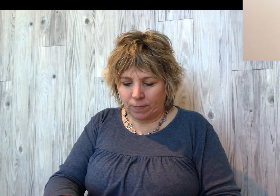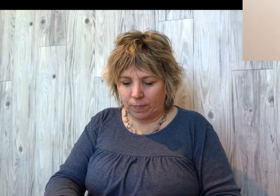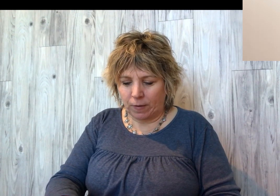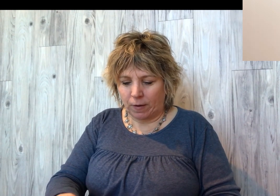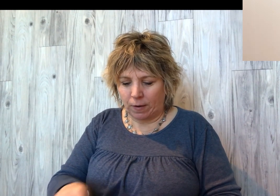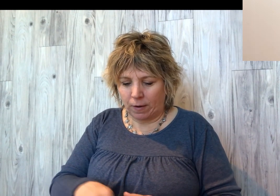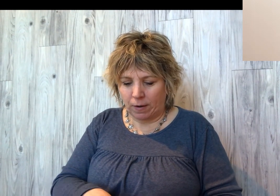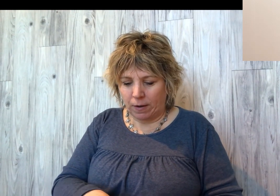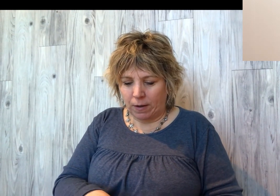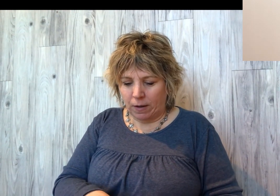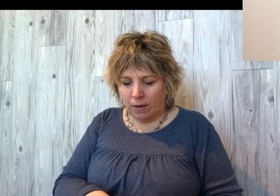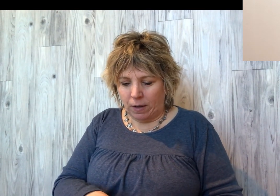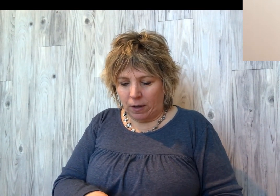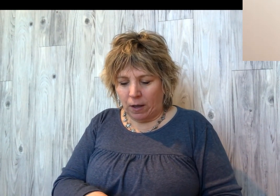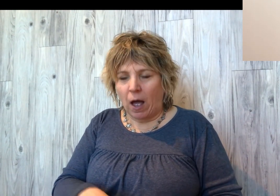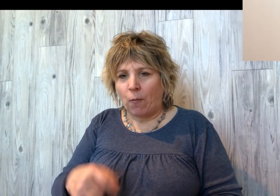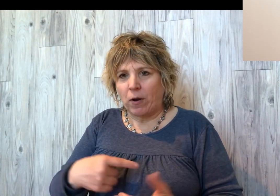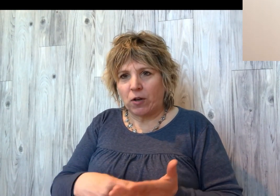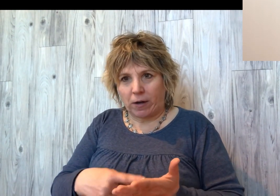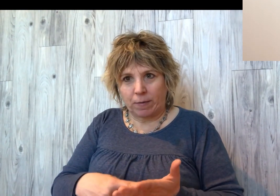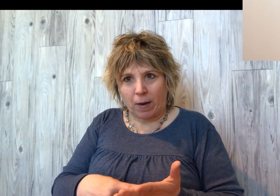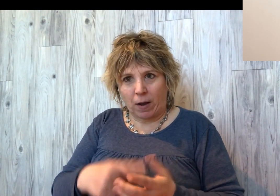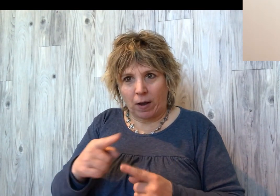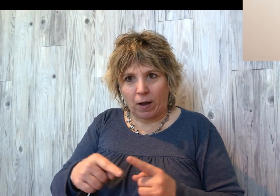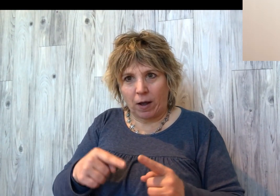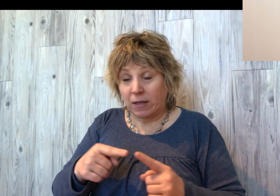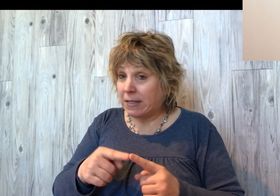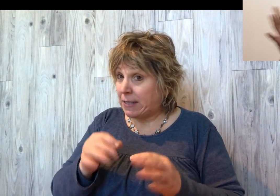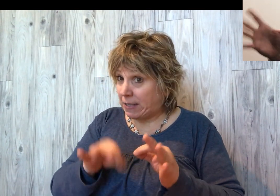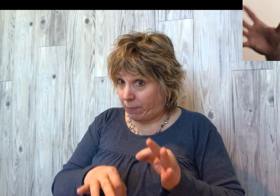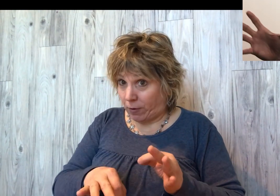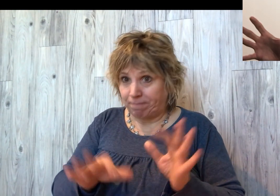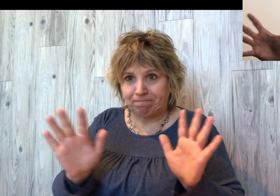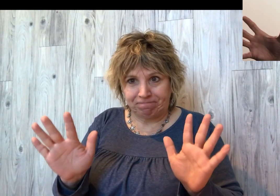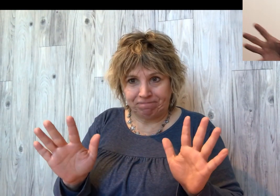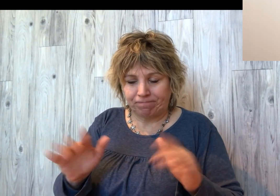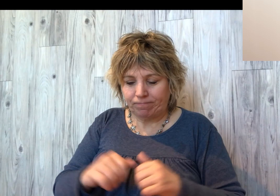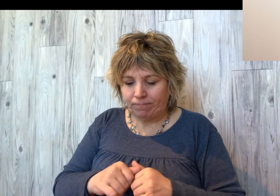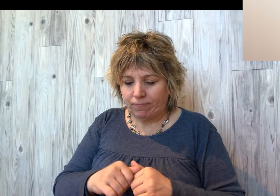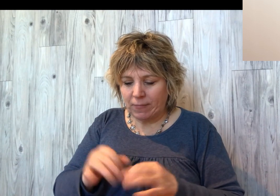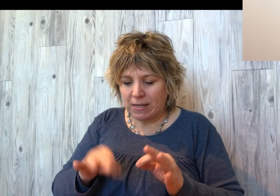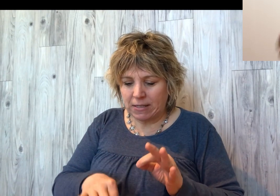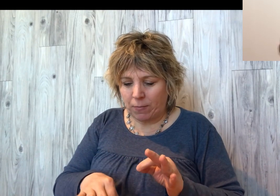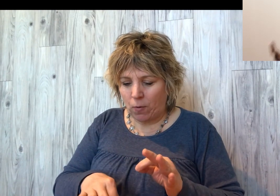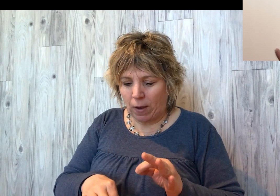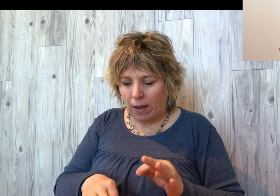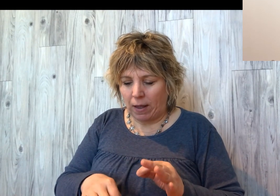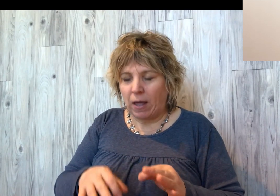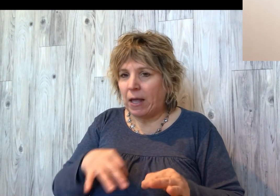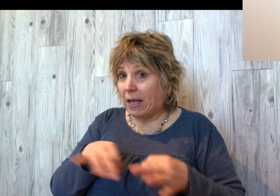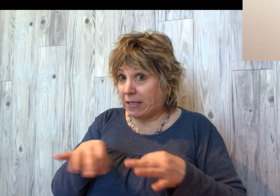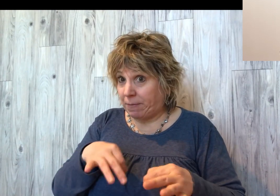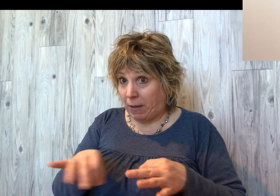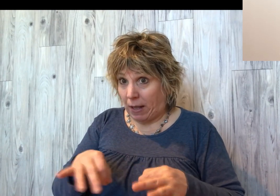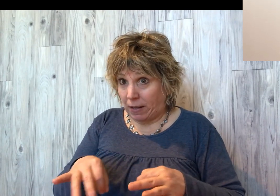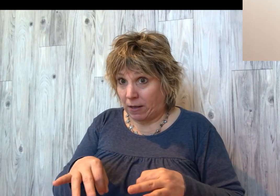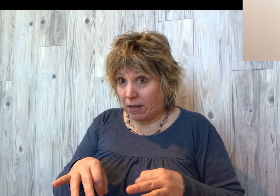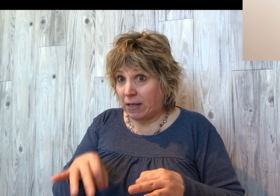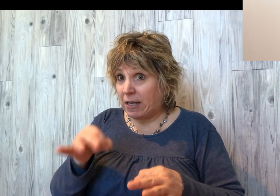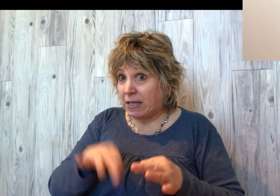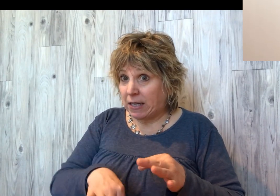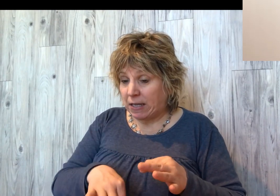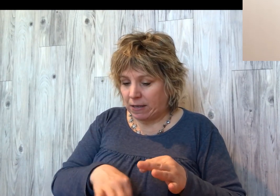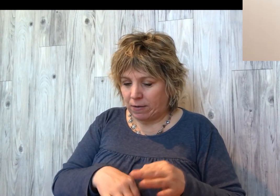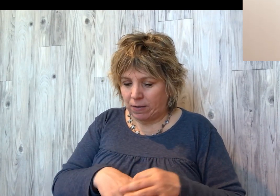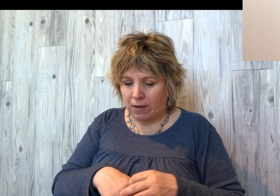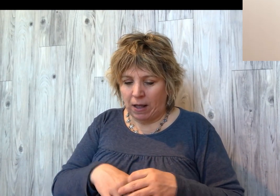kind of heavy there for a second, all right? I want to talk to you for a minute about just a simple way. I thought about this week. What's a simple way that I can explain